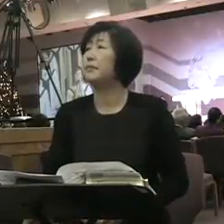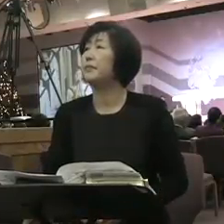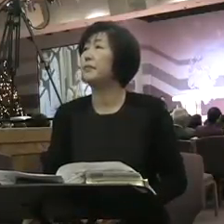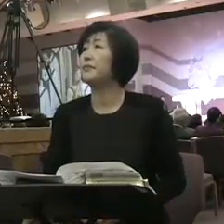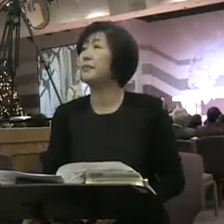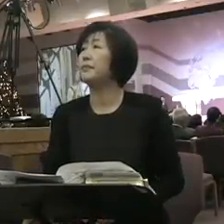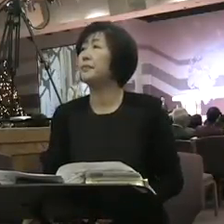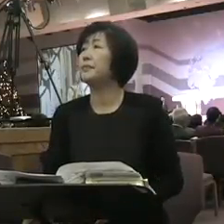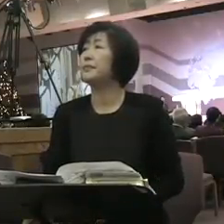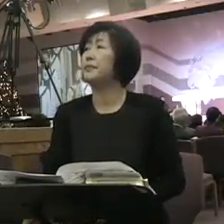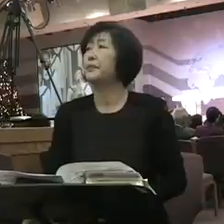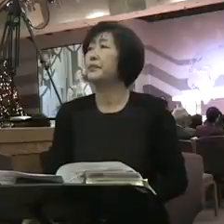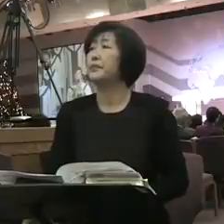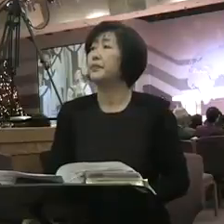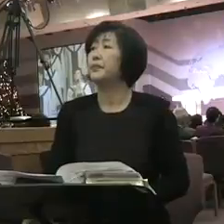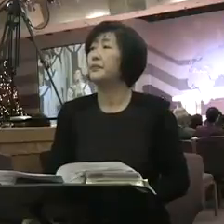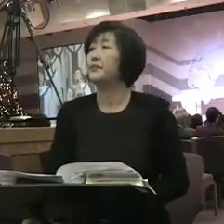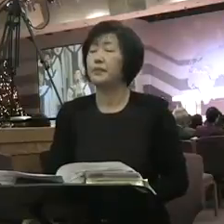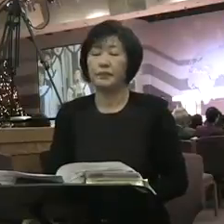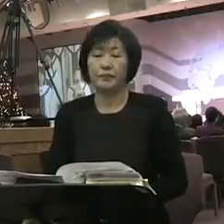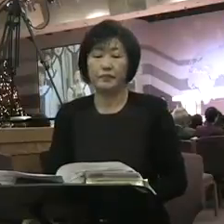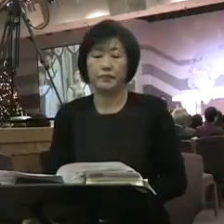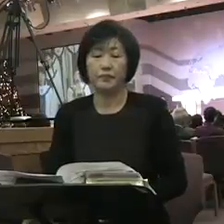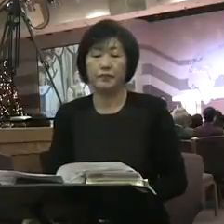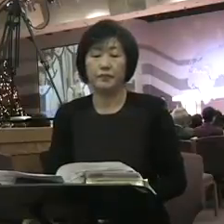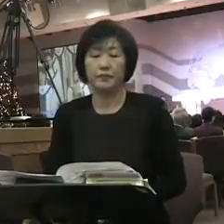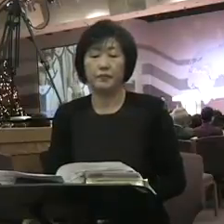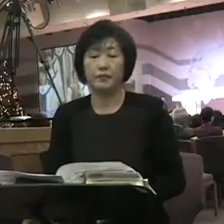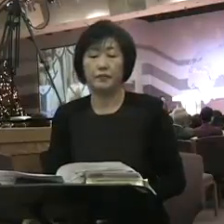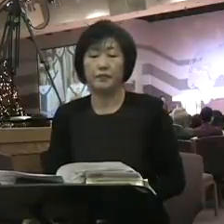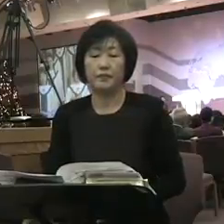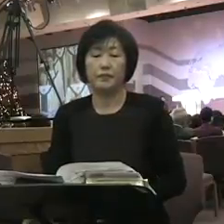dark of doubt away,